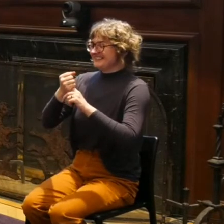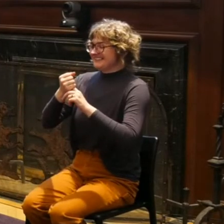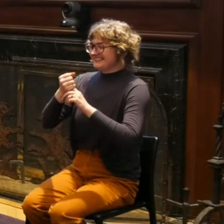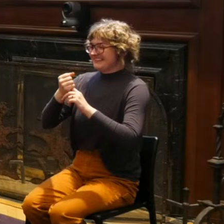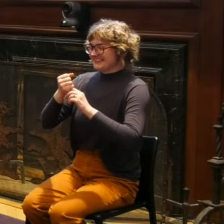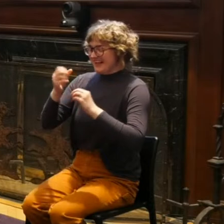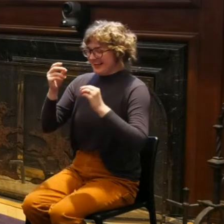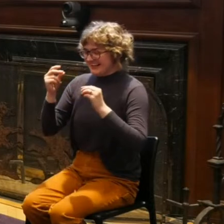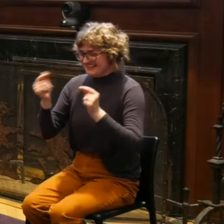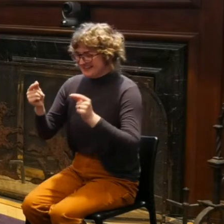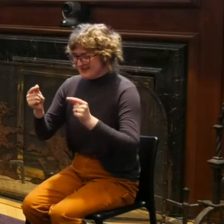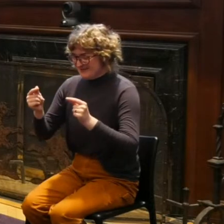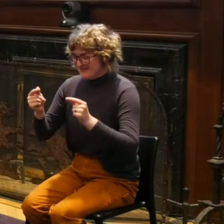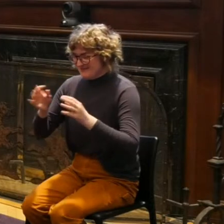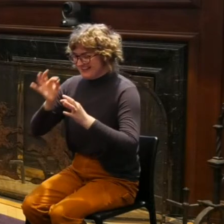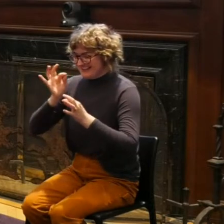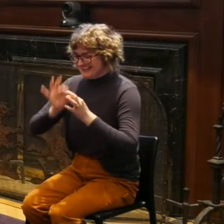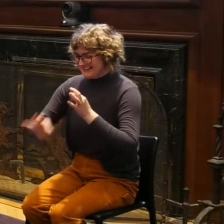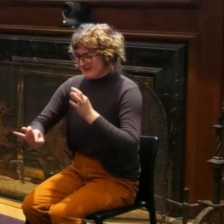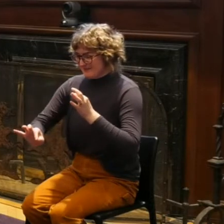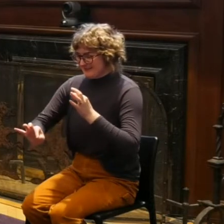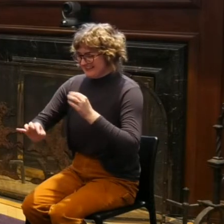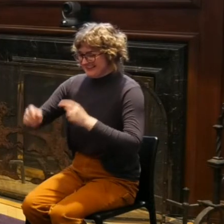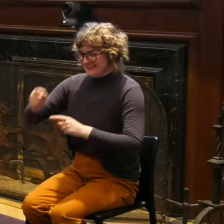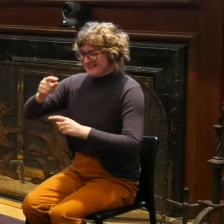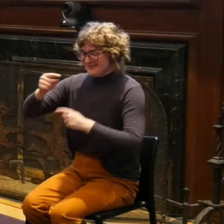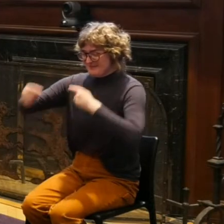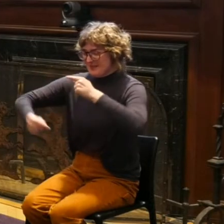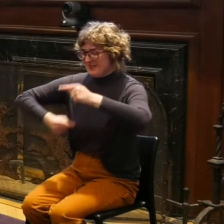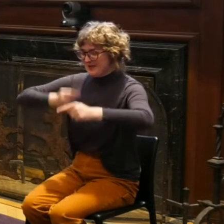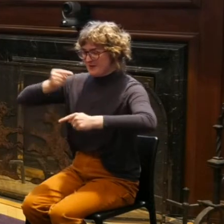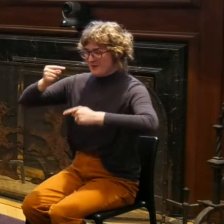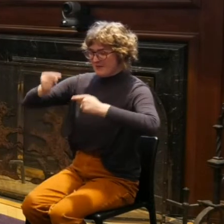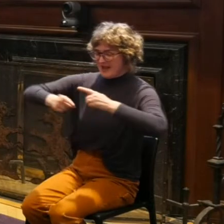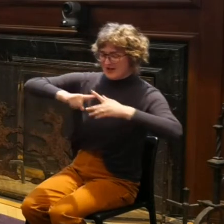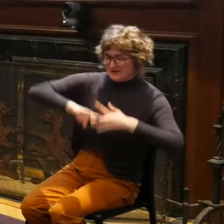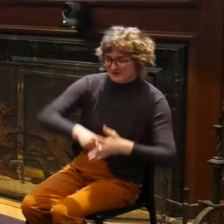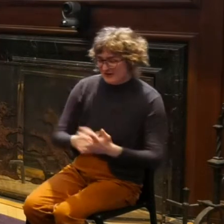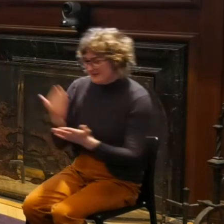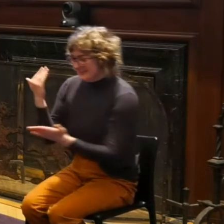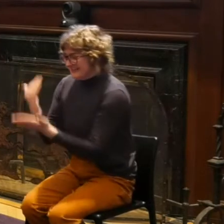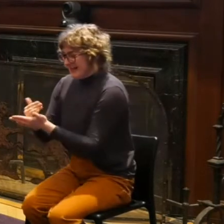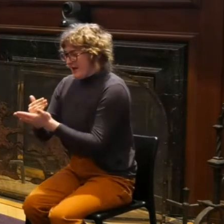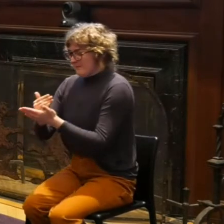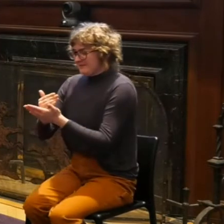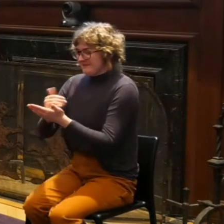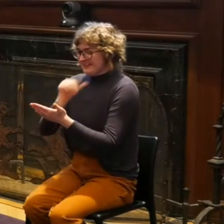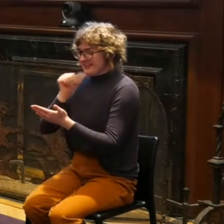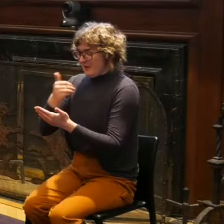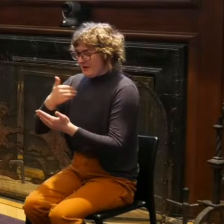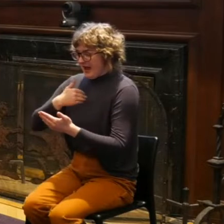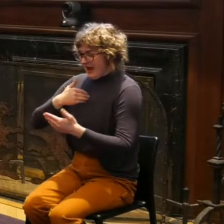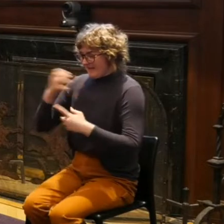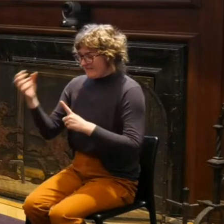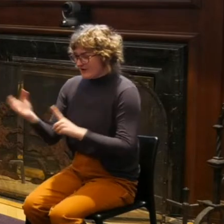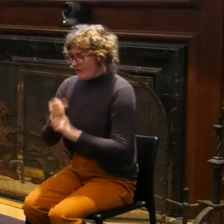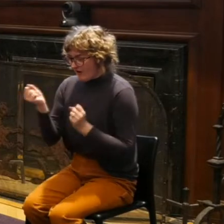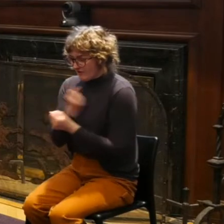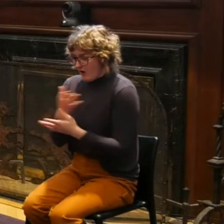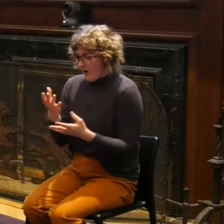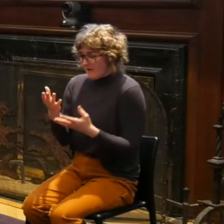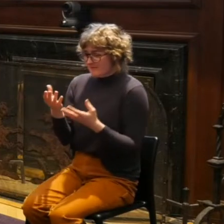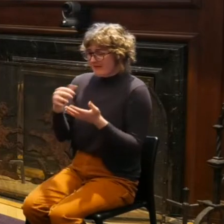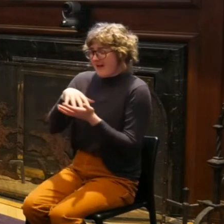A simple toy I take and spin the wheel. It turns and stops, absurd and not what I have got for all my fragile